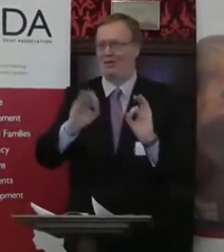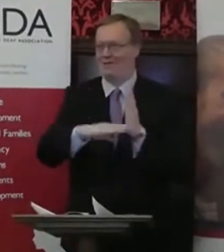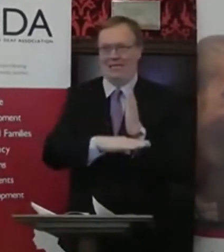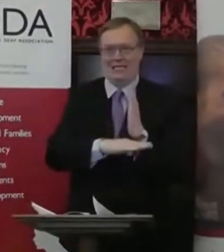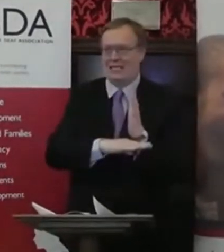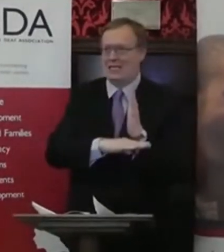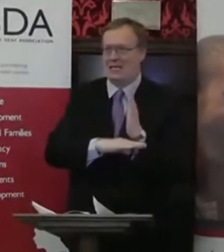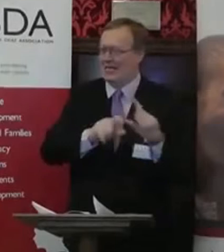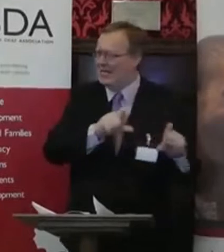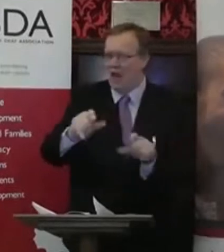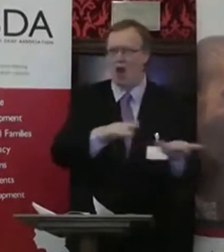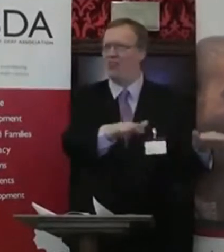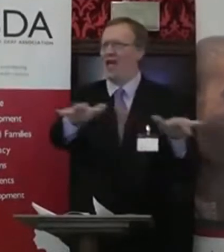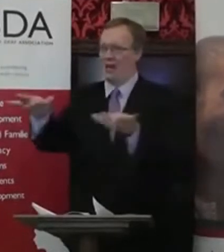often passed over for promotion.